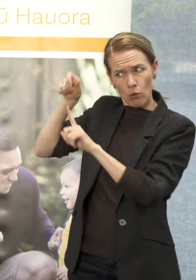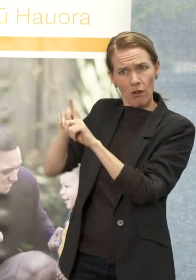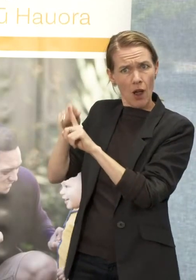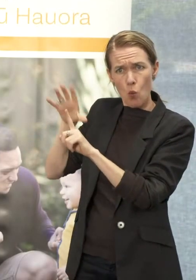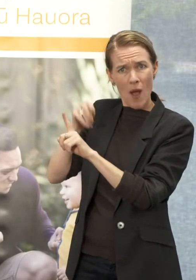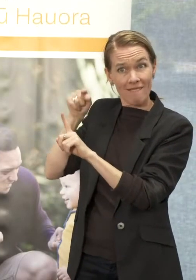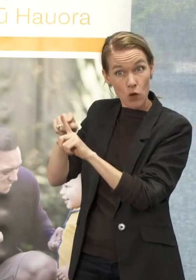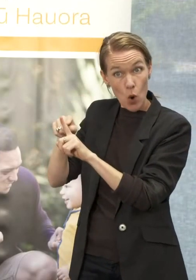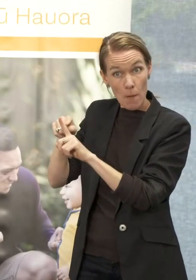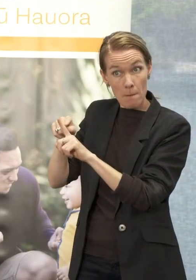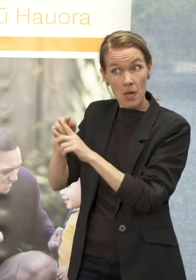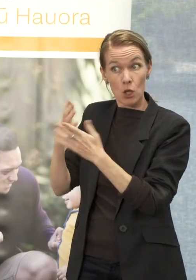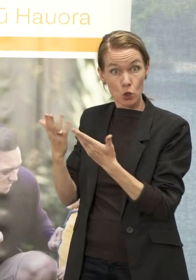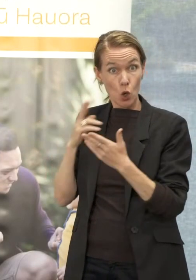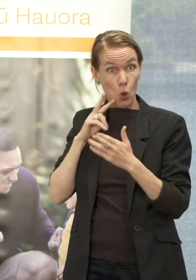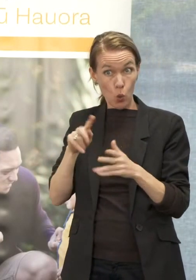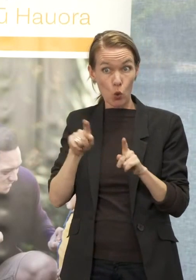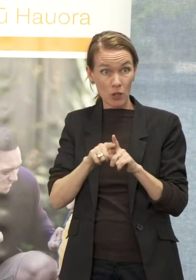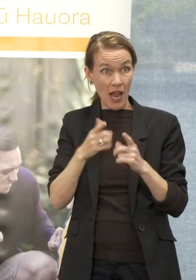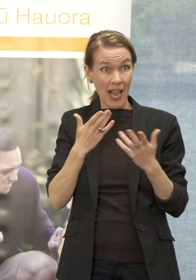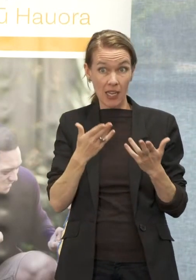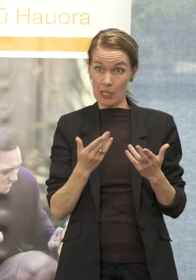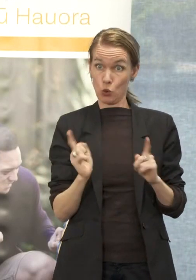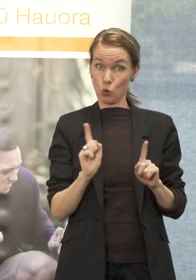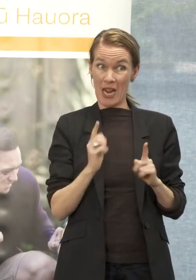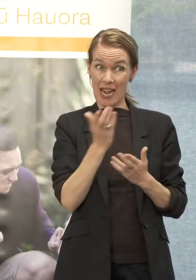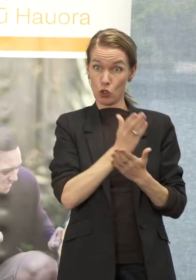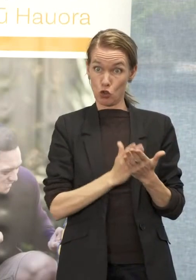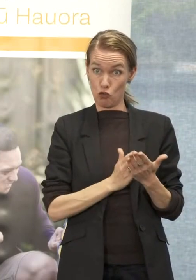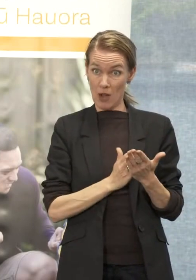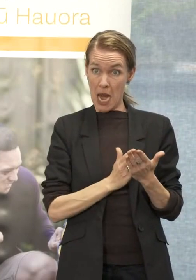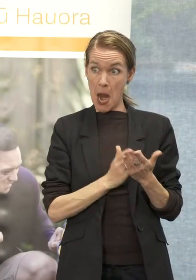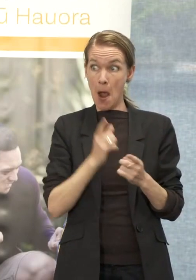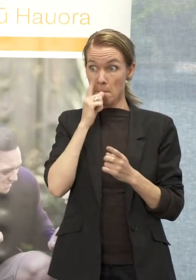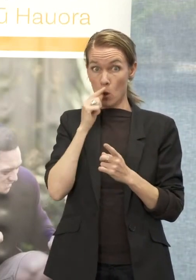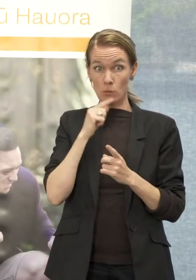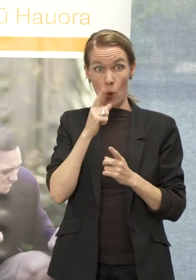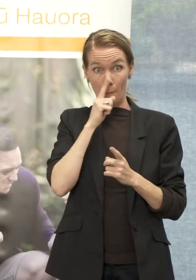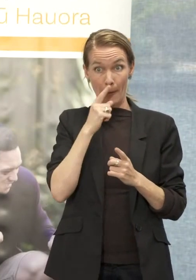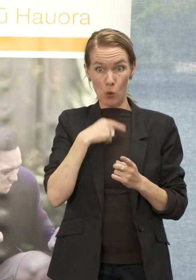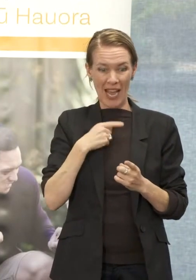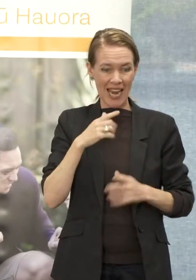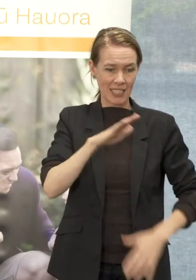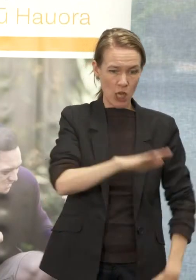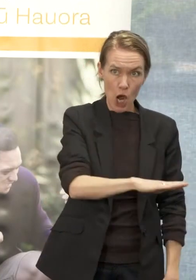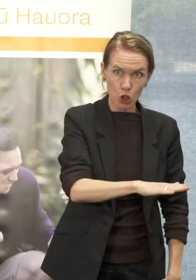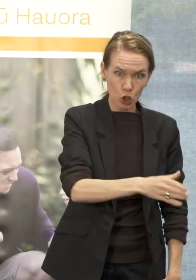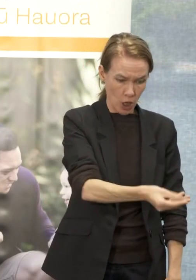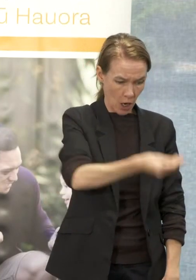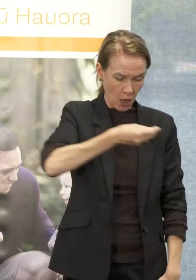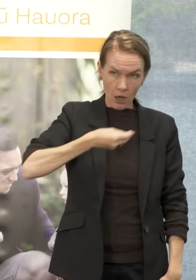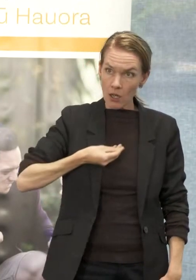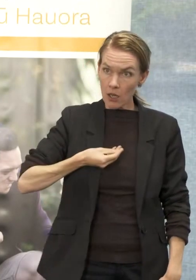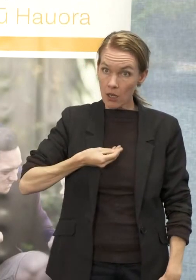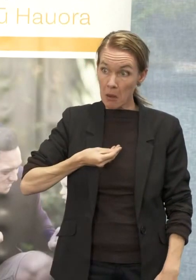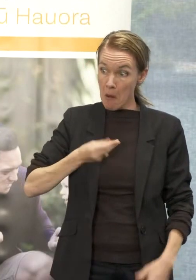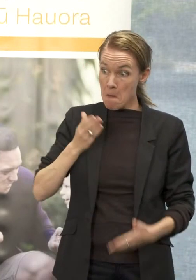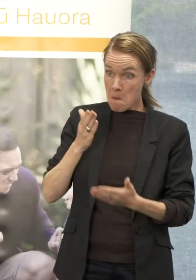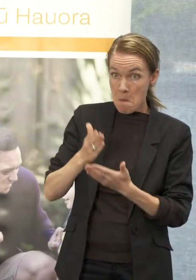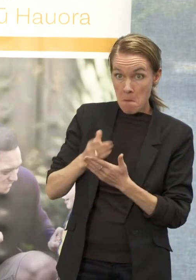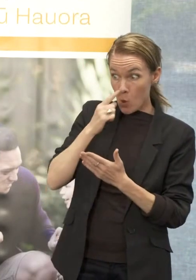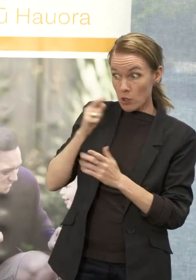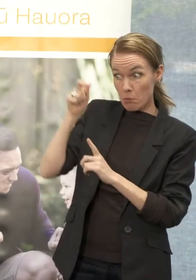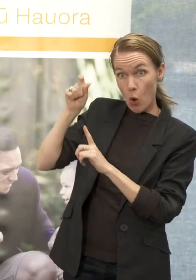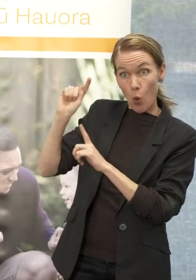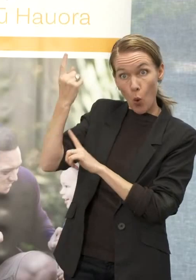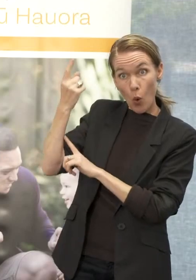transmission is still a possibility. Is that a working hypothesis for you in that case as well? We've never ruled that out, but with the index